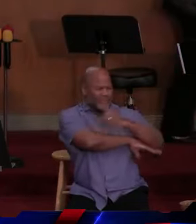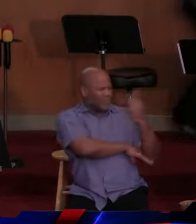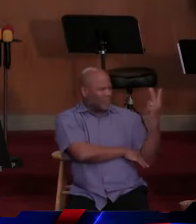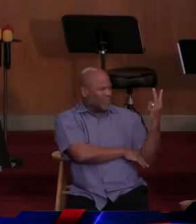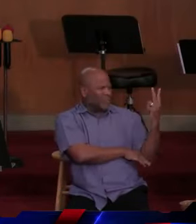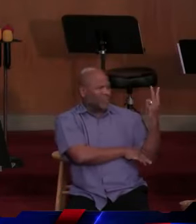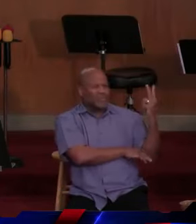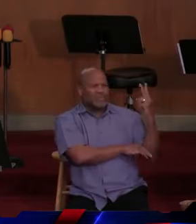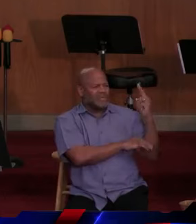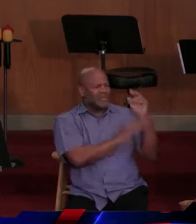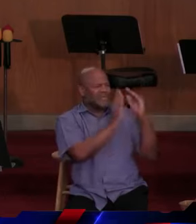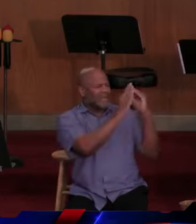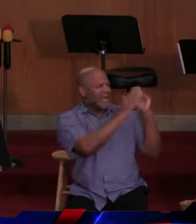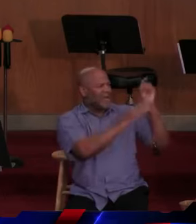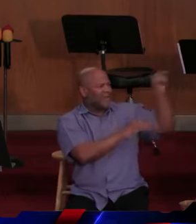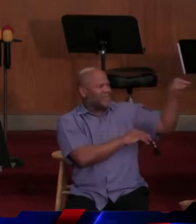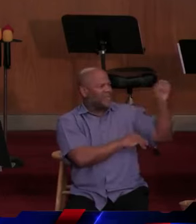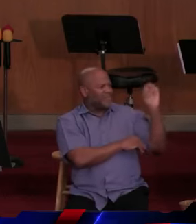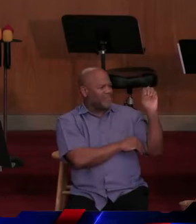Emmaus.